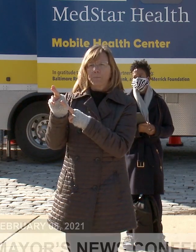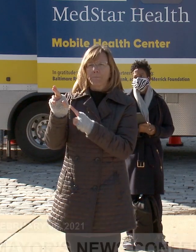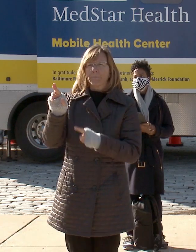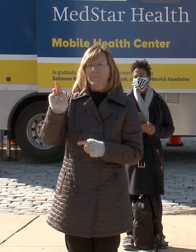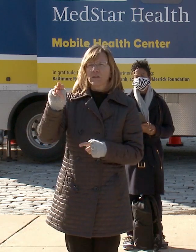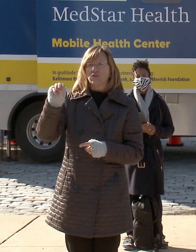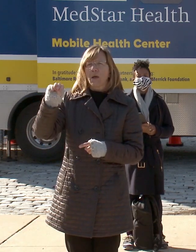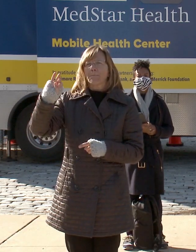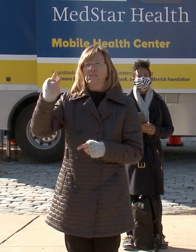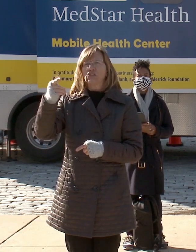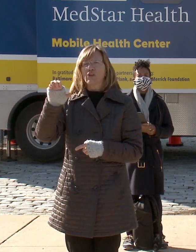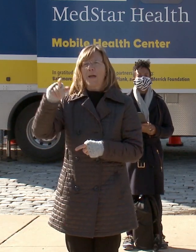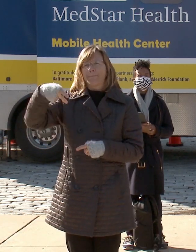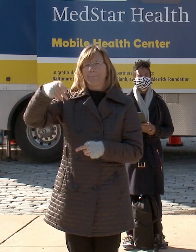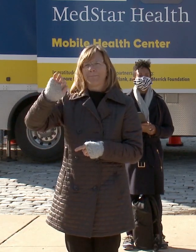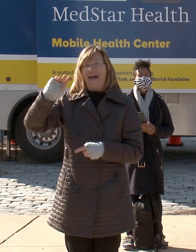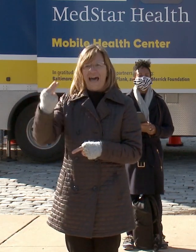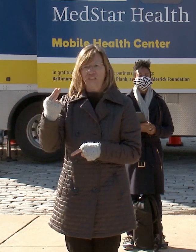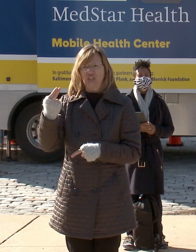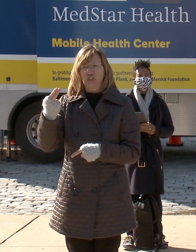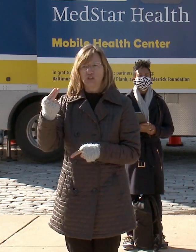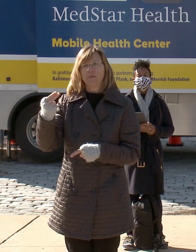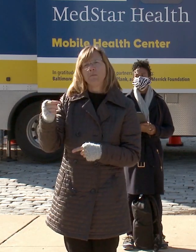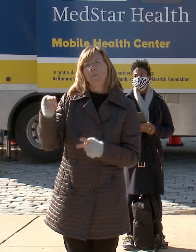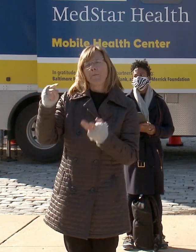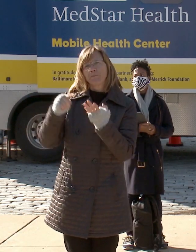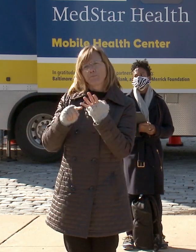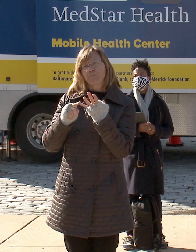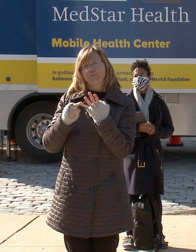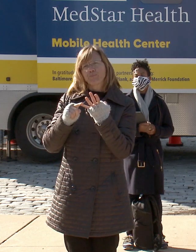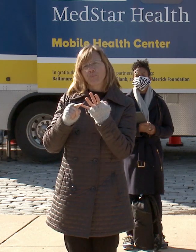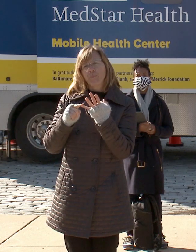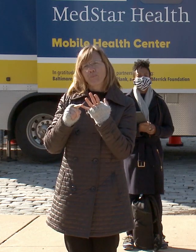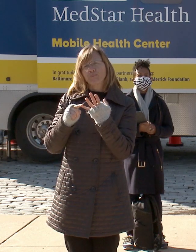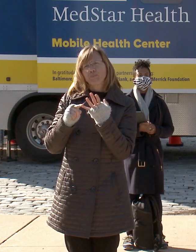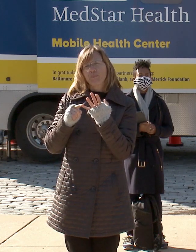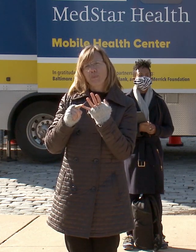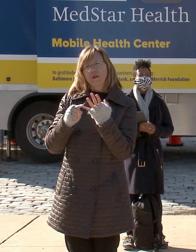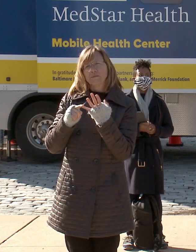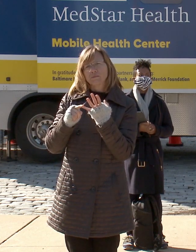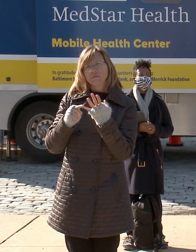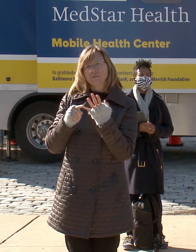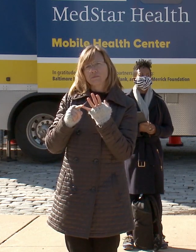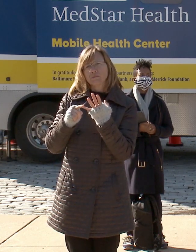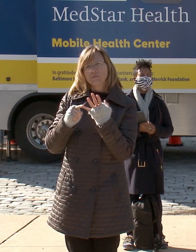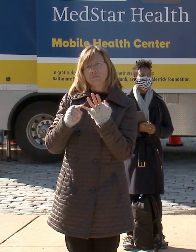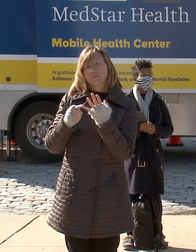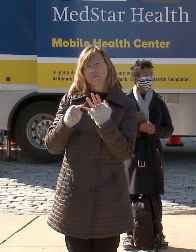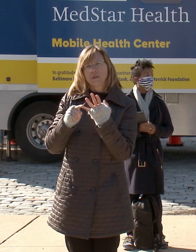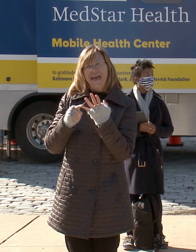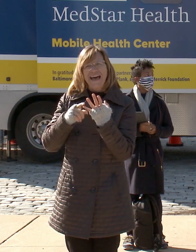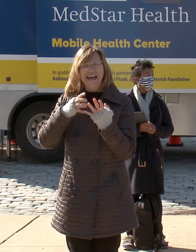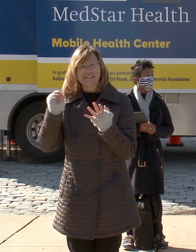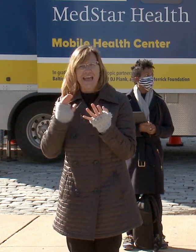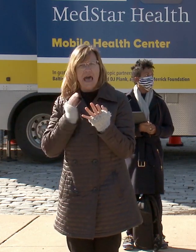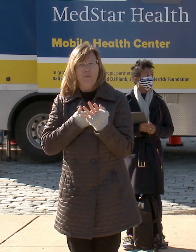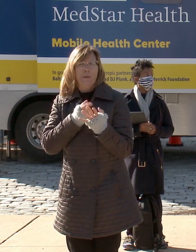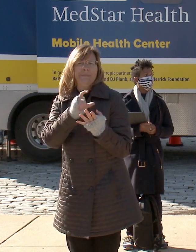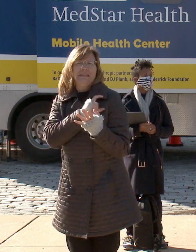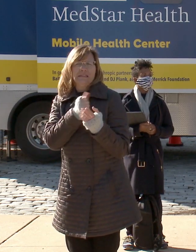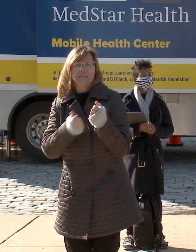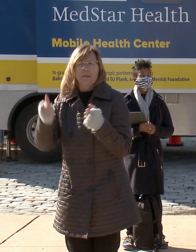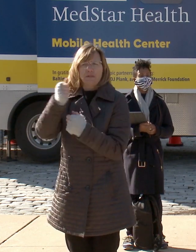Patch, Assistant Professor and Director, Johns Hopkins School of Nursing Vaccine Vouchers Program, and our Police Commissioner,